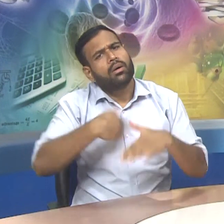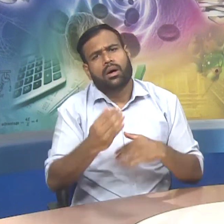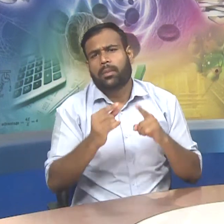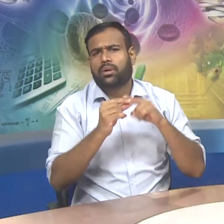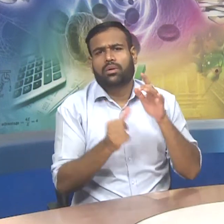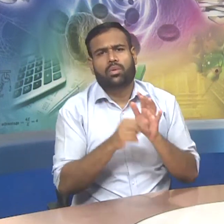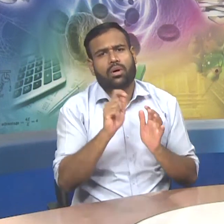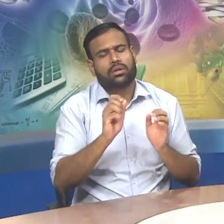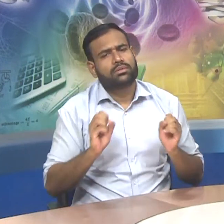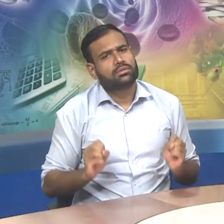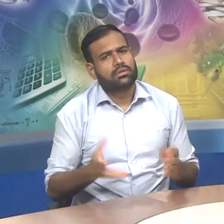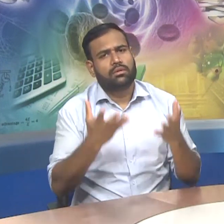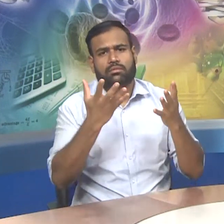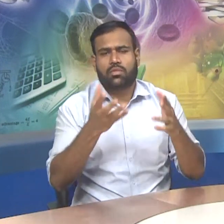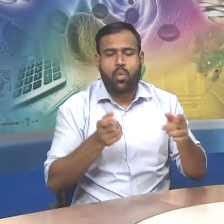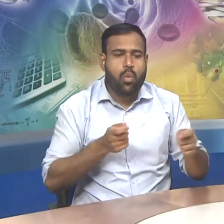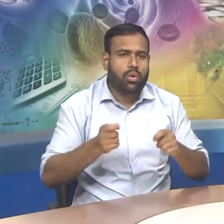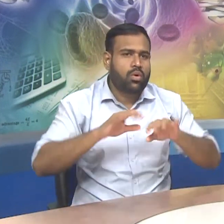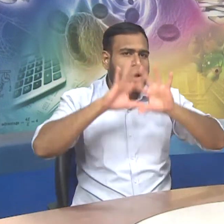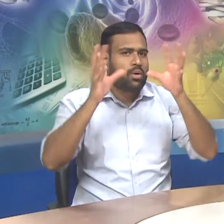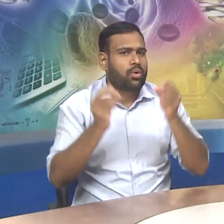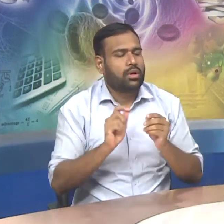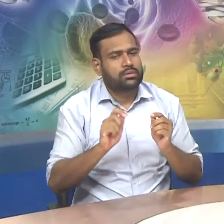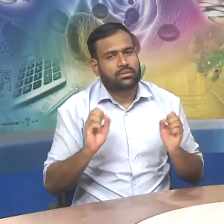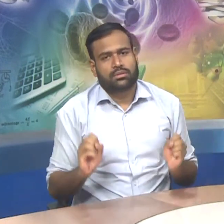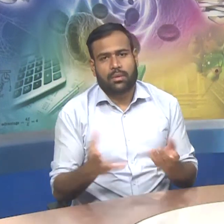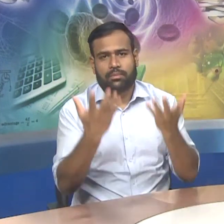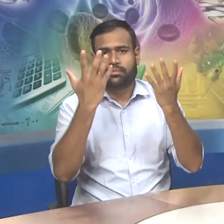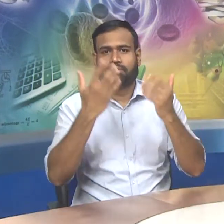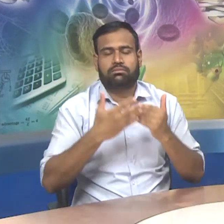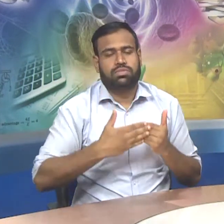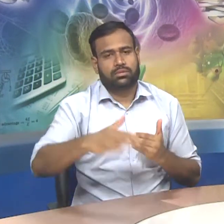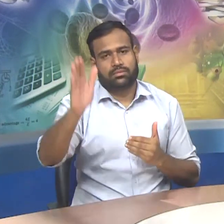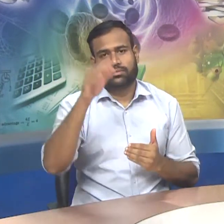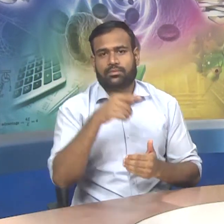So that is the time which is counted.